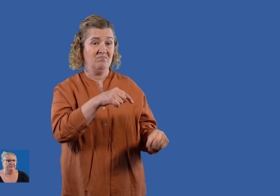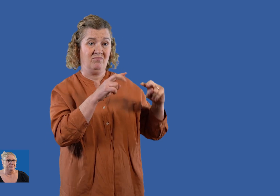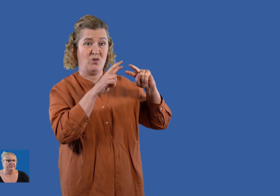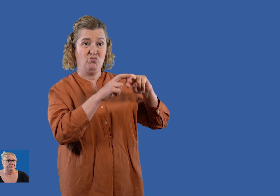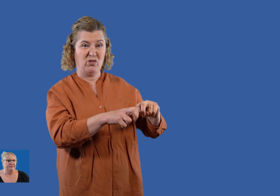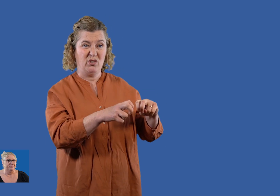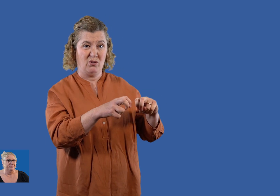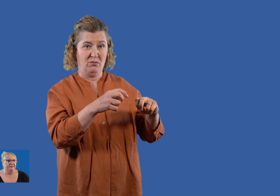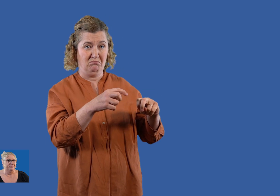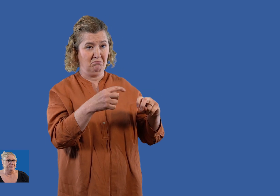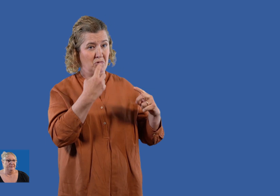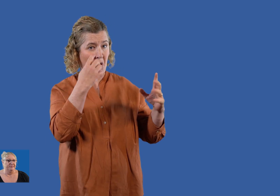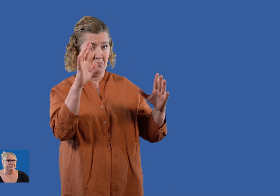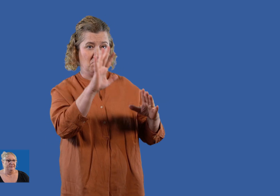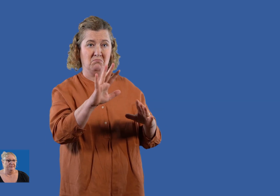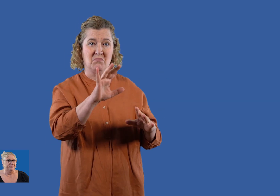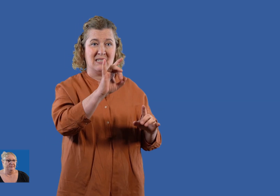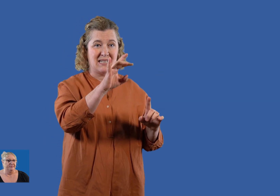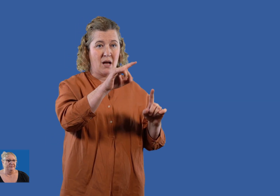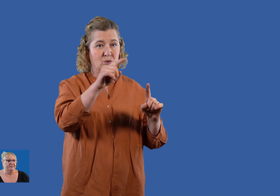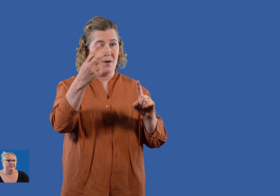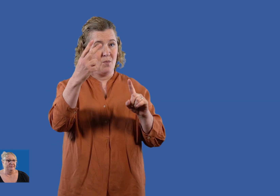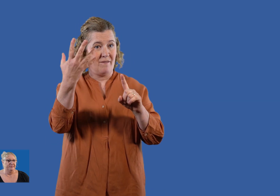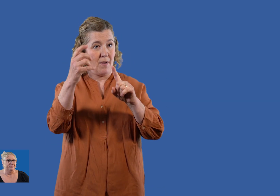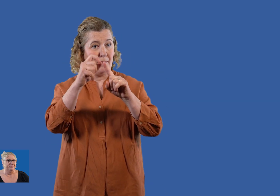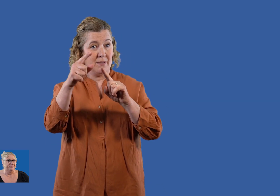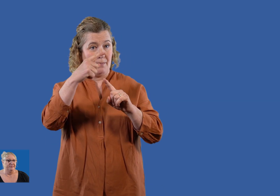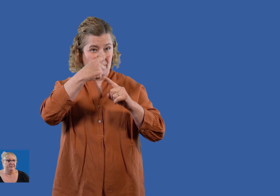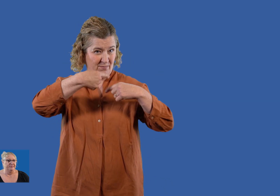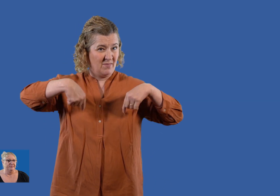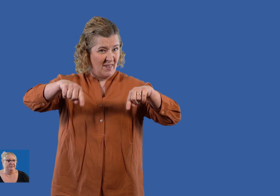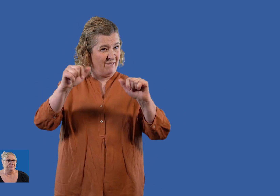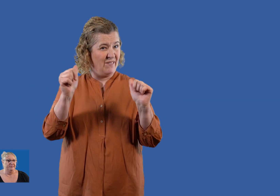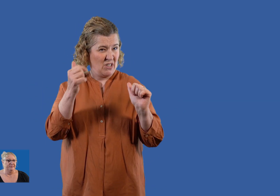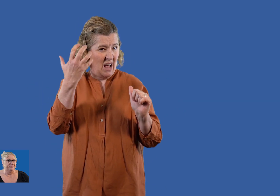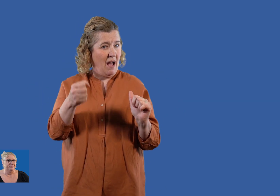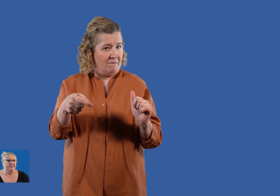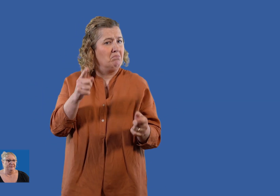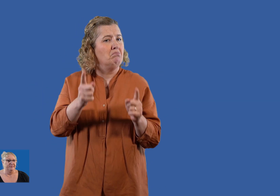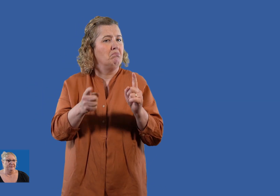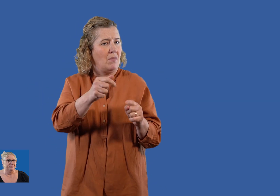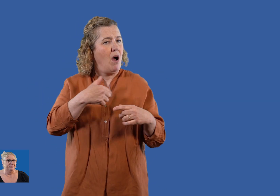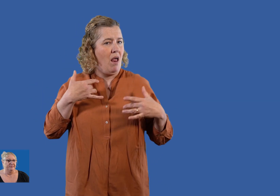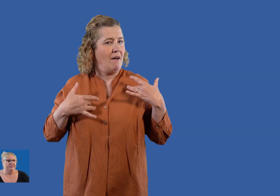Yeah, research is around 10 to 25% of us will experience it at some point in our lives.